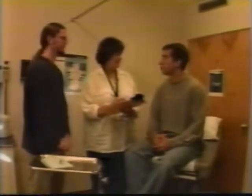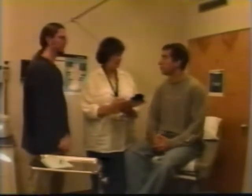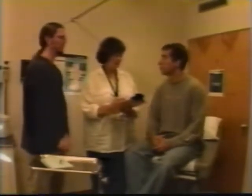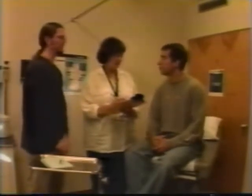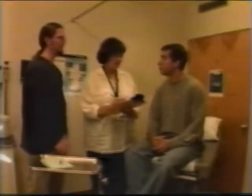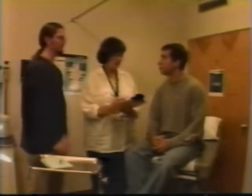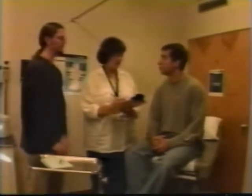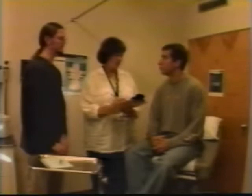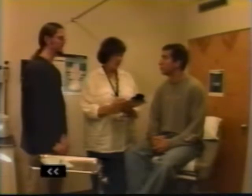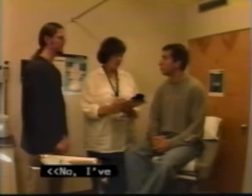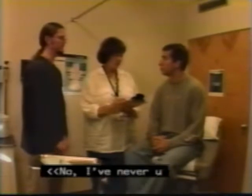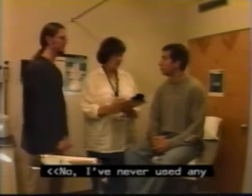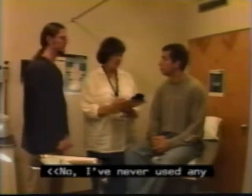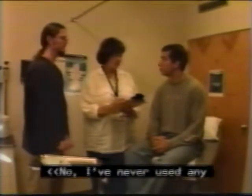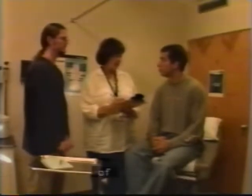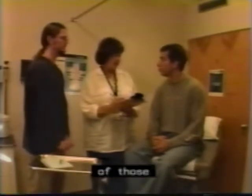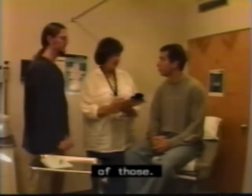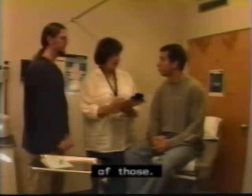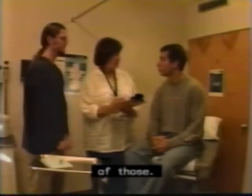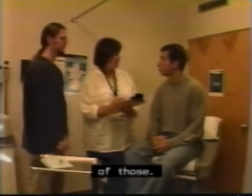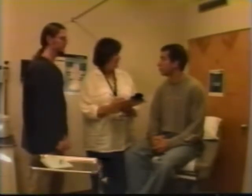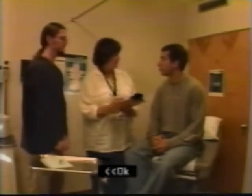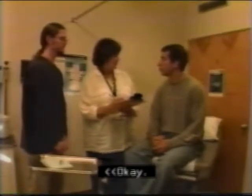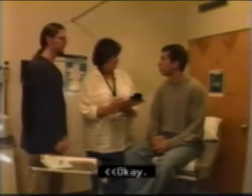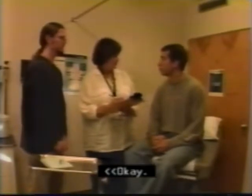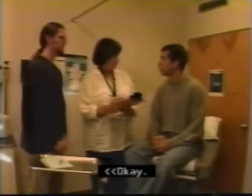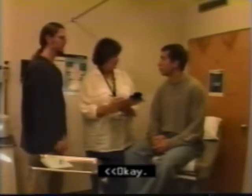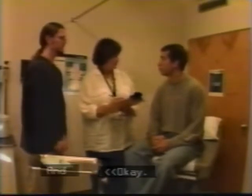No, I've never used any of this. Okay. And what about drug use?